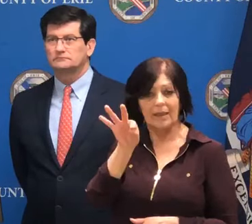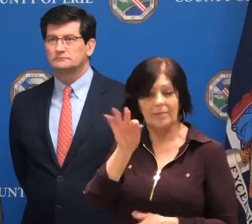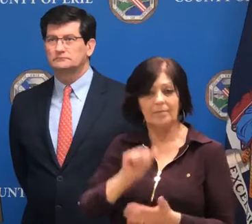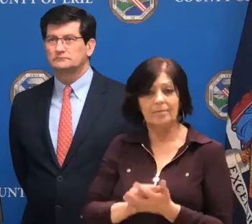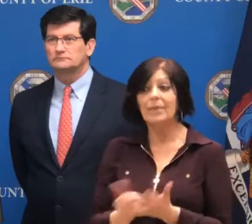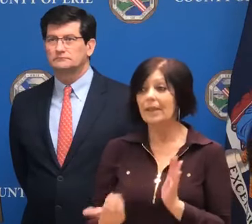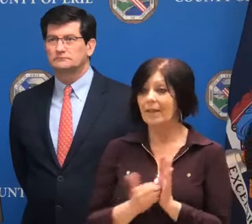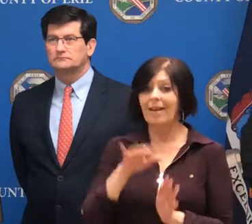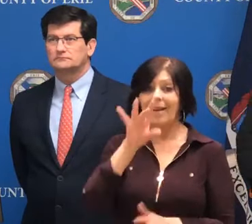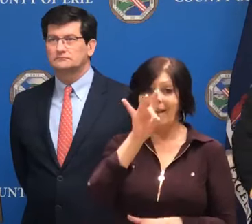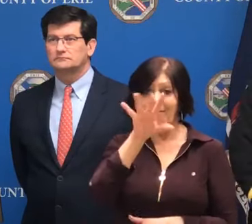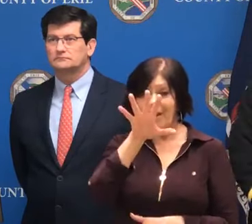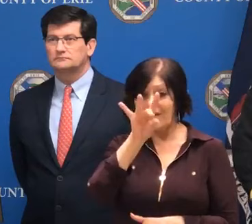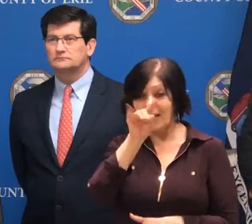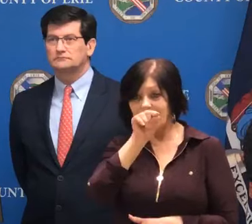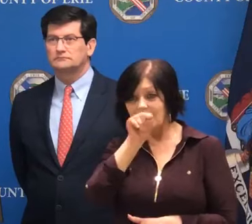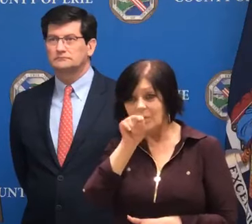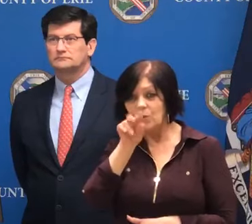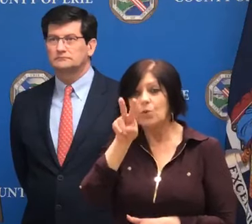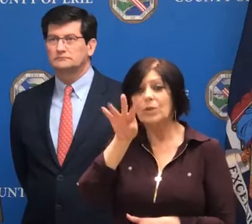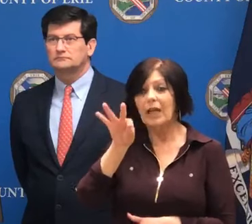858-2929. Again, it's